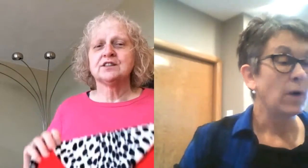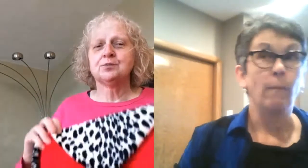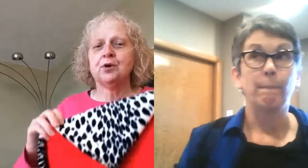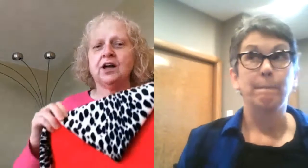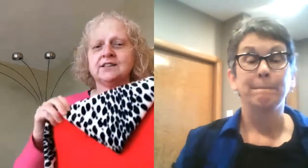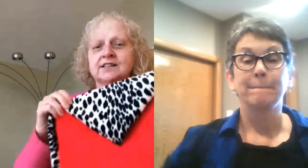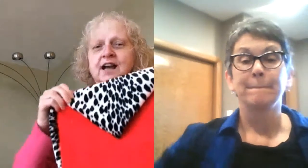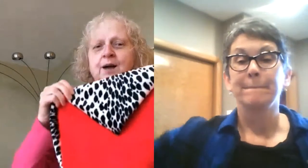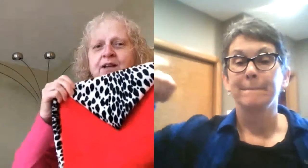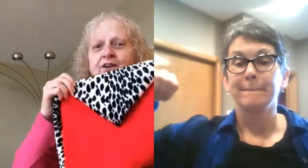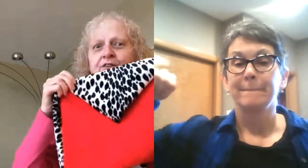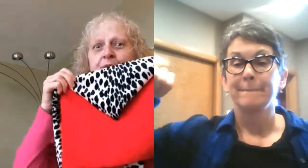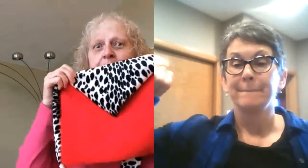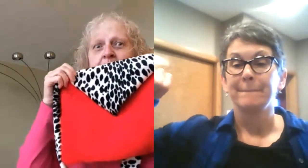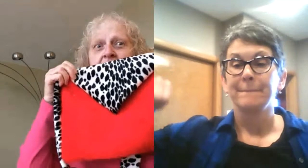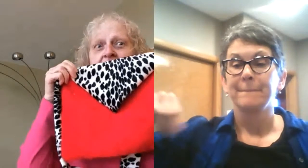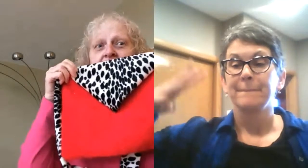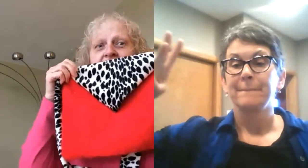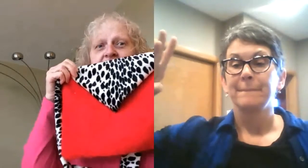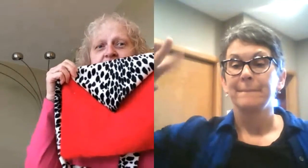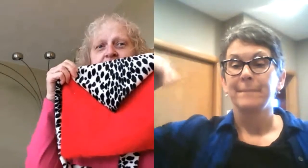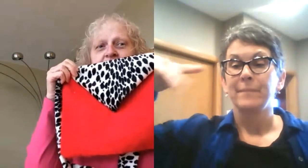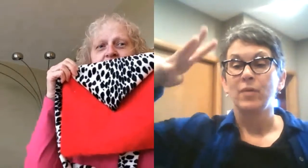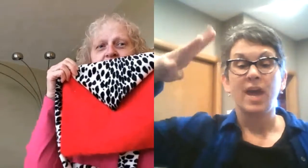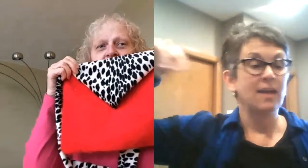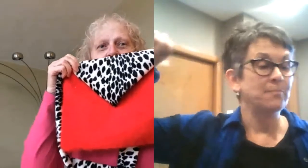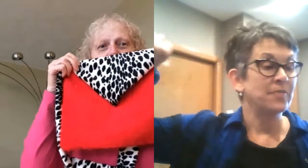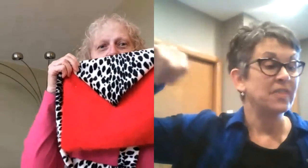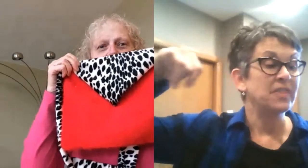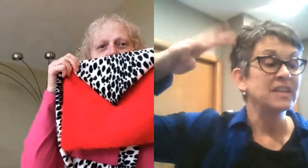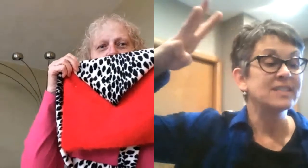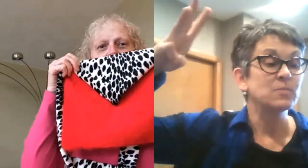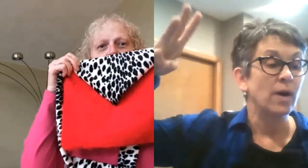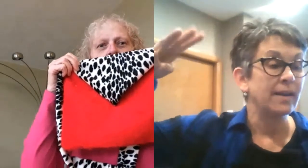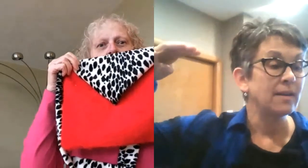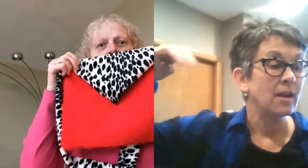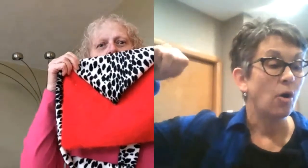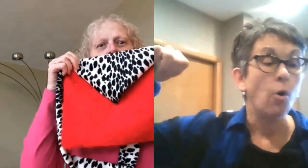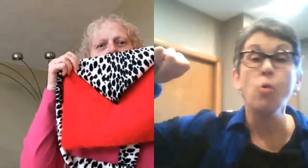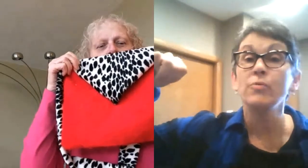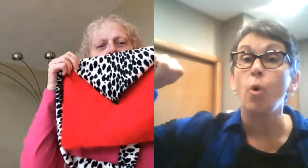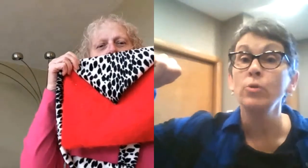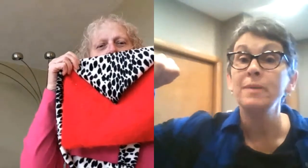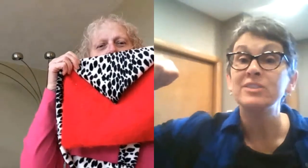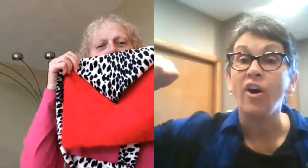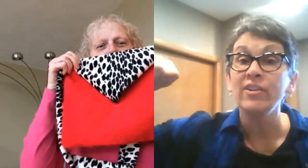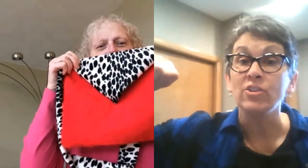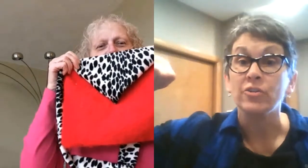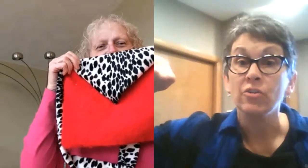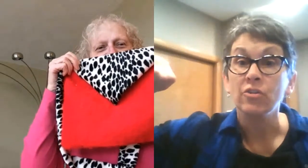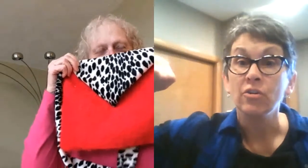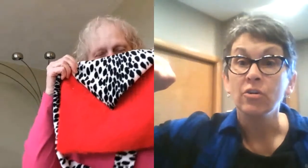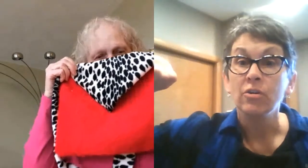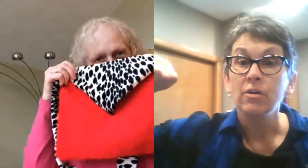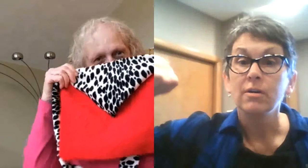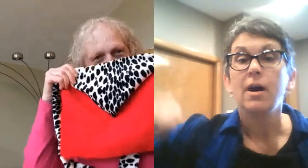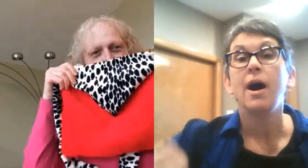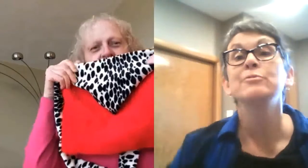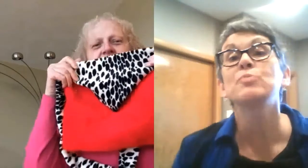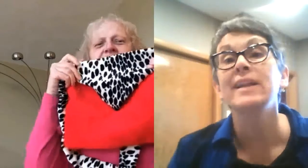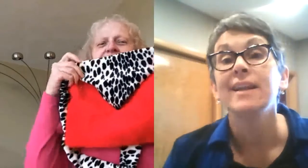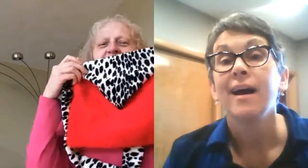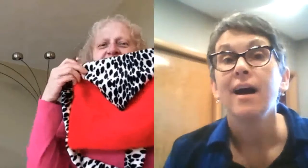because we've got surprises coming out of the bag. Okay, this one. Oh, Old MacDonald.